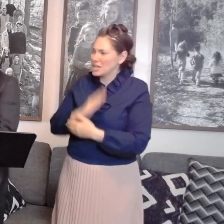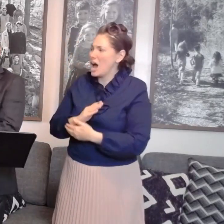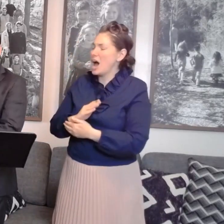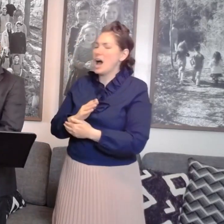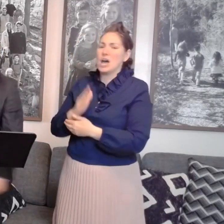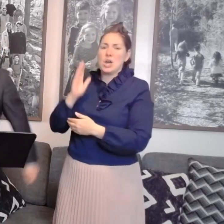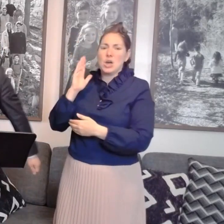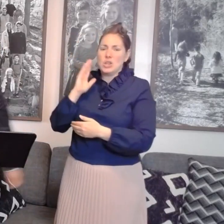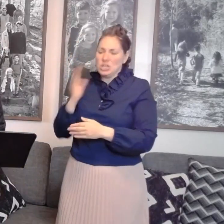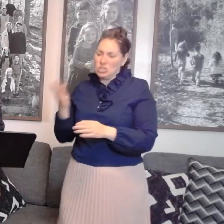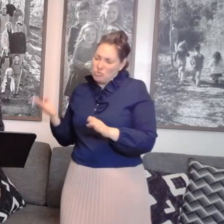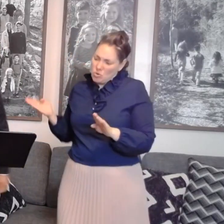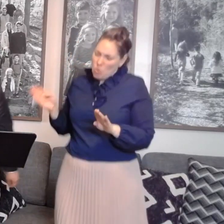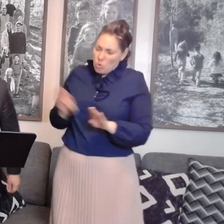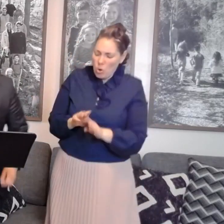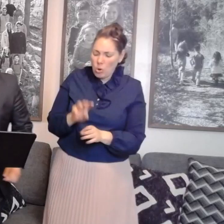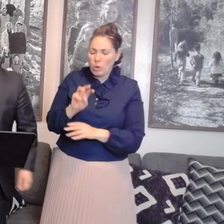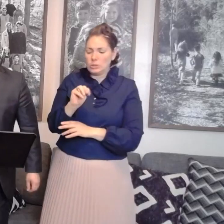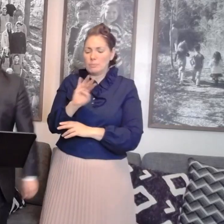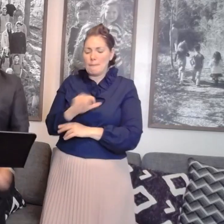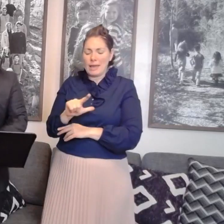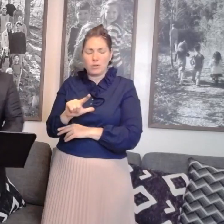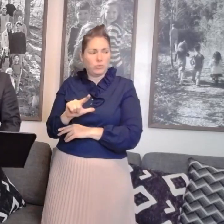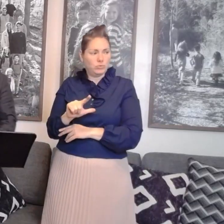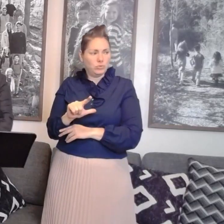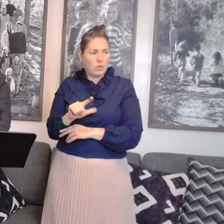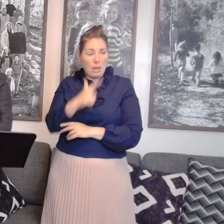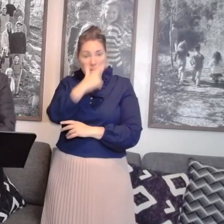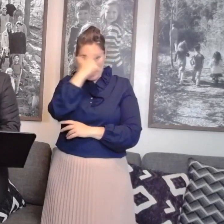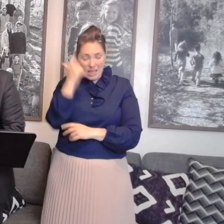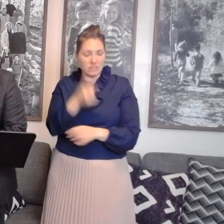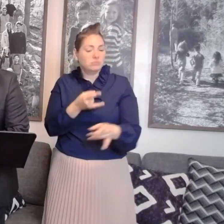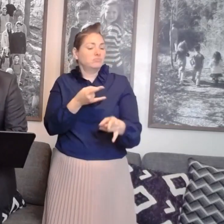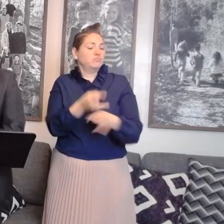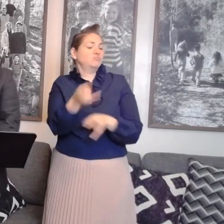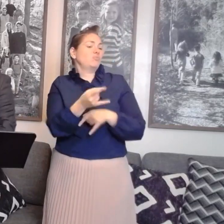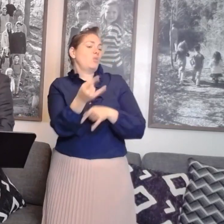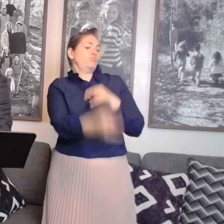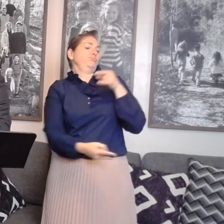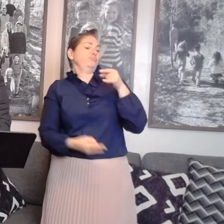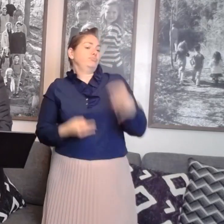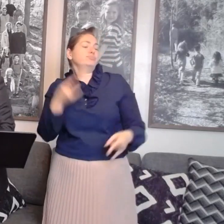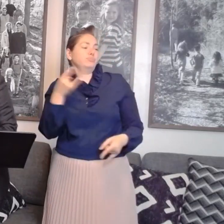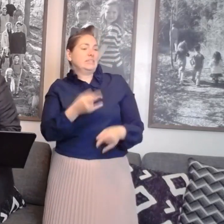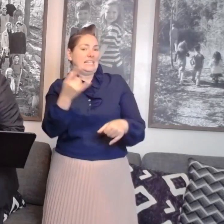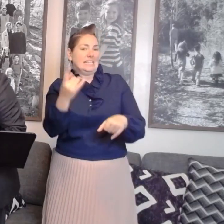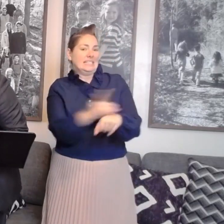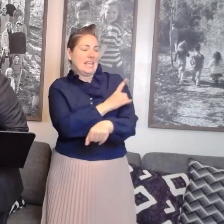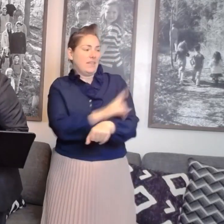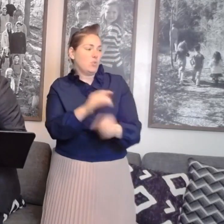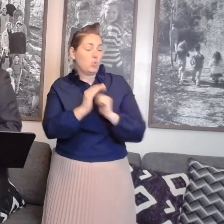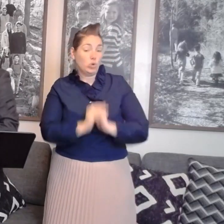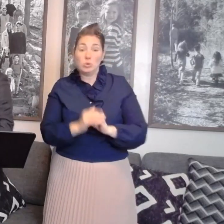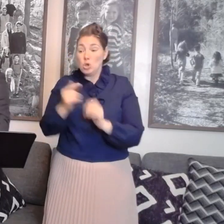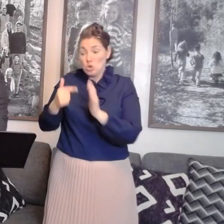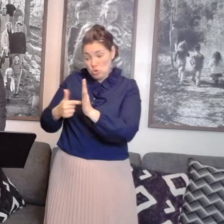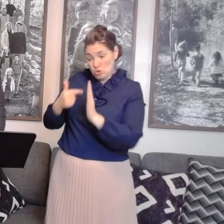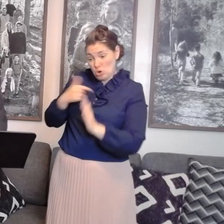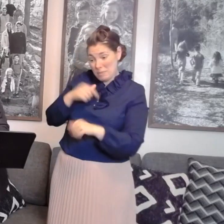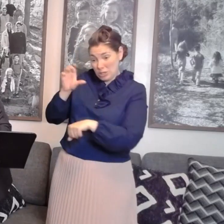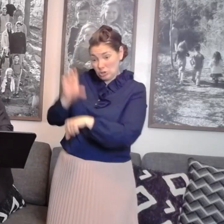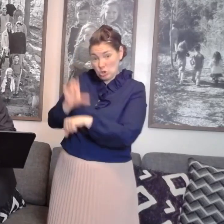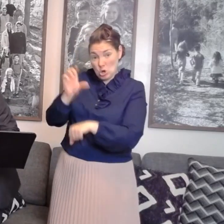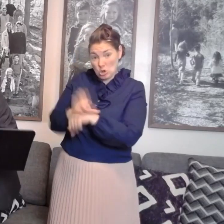Michael's womb because she made fun of David's worship. And you show me a church that